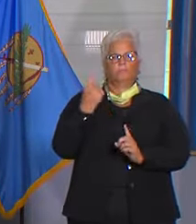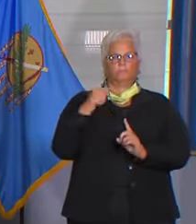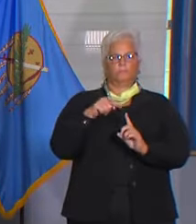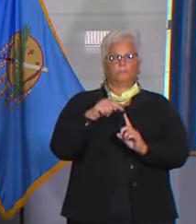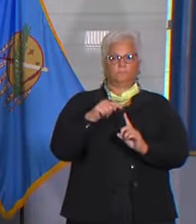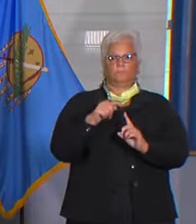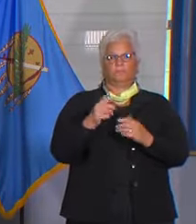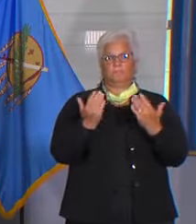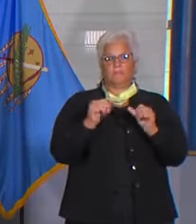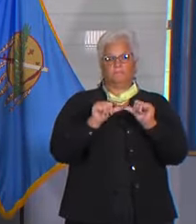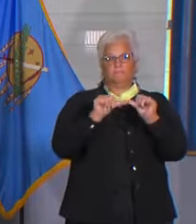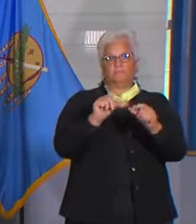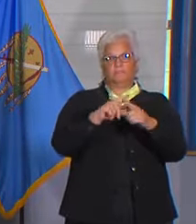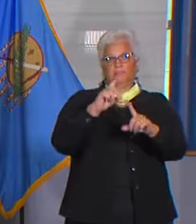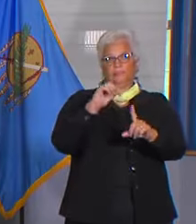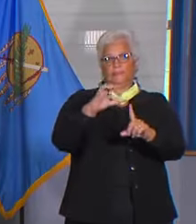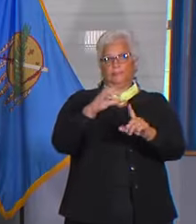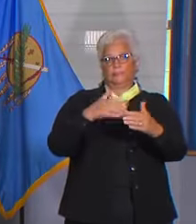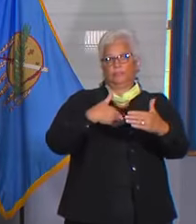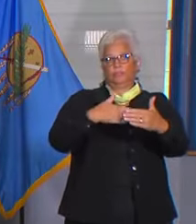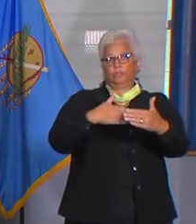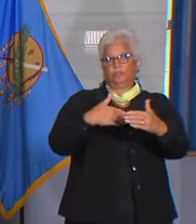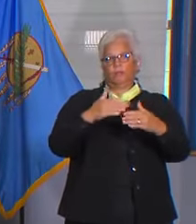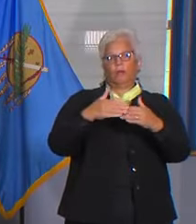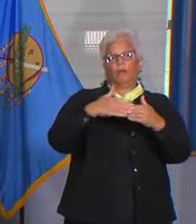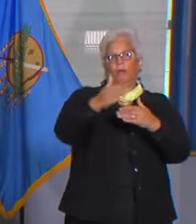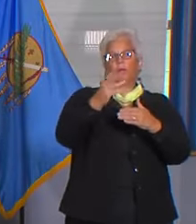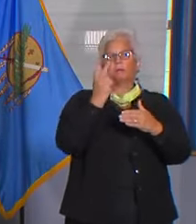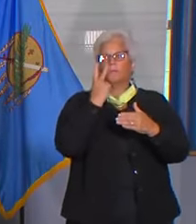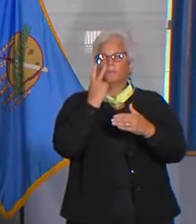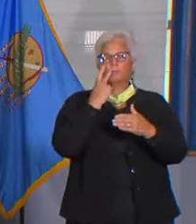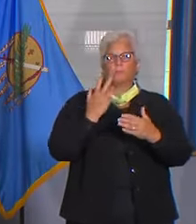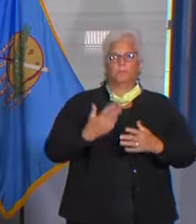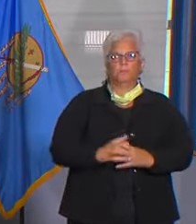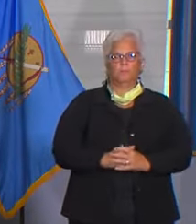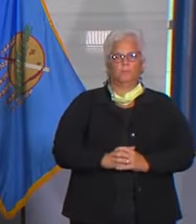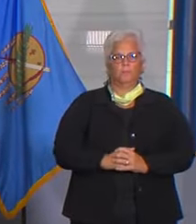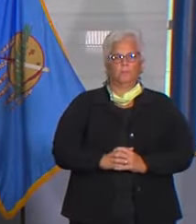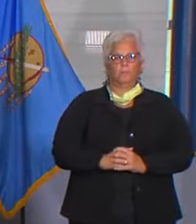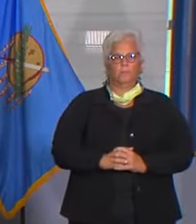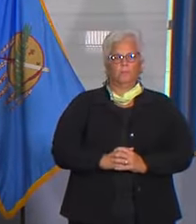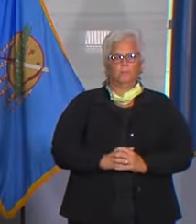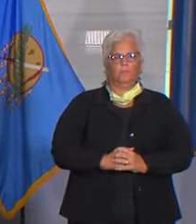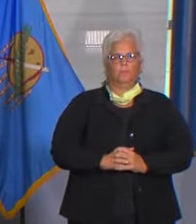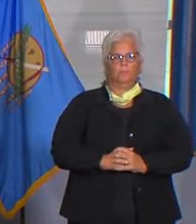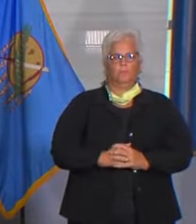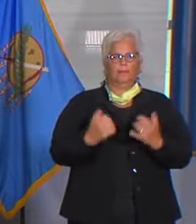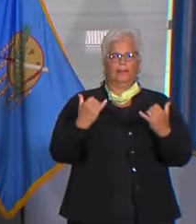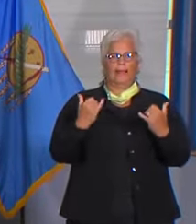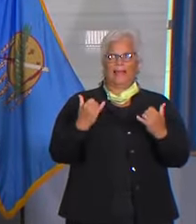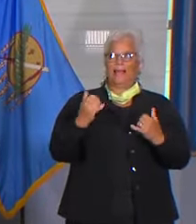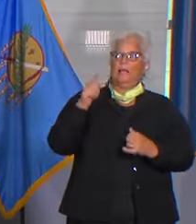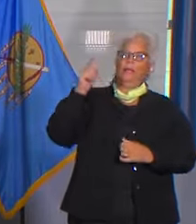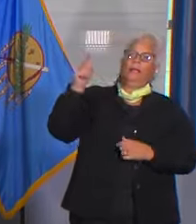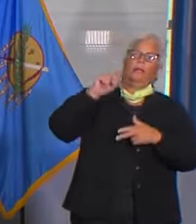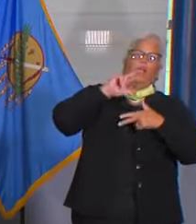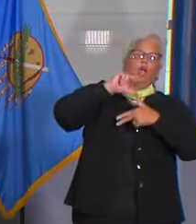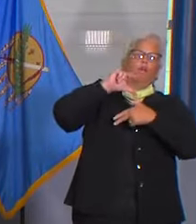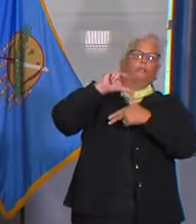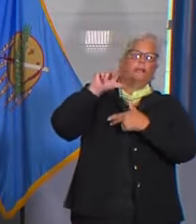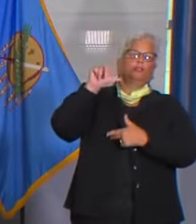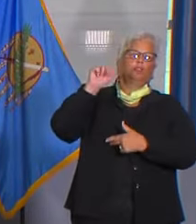2020, we're now going to start dealing with hurricanes as well. So that's pretty much one of the only things on the list that we haven't had to deal